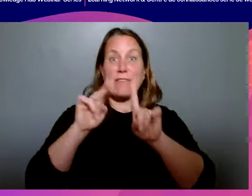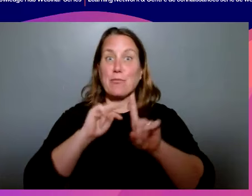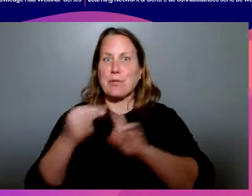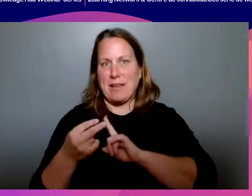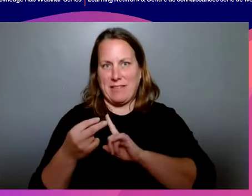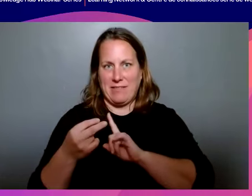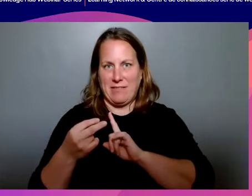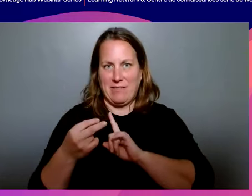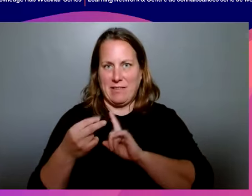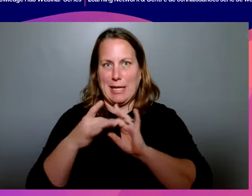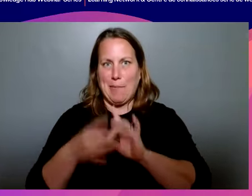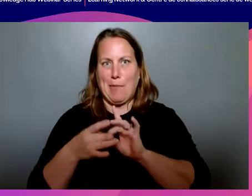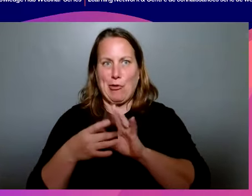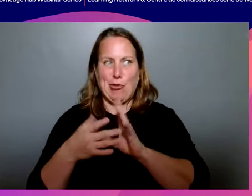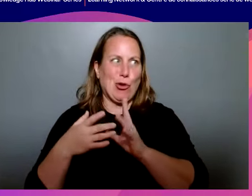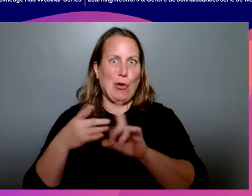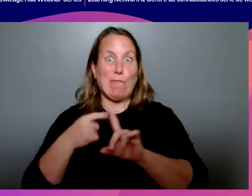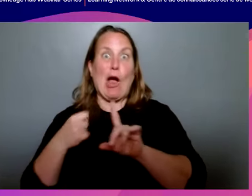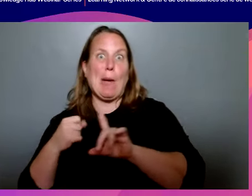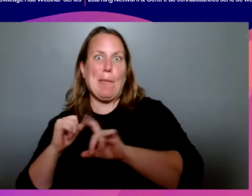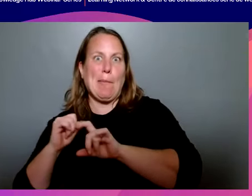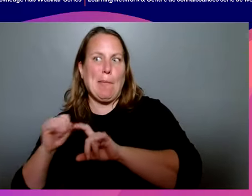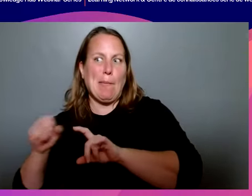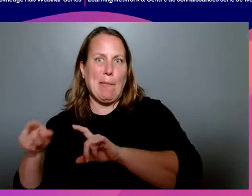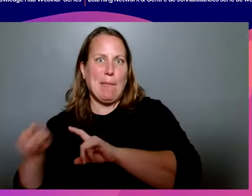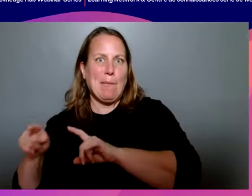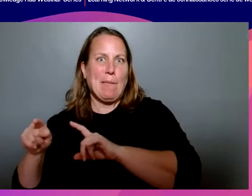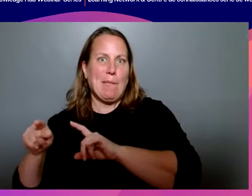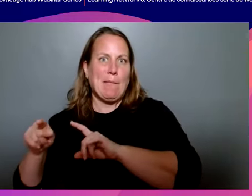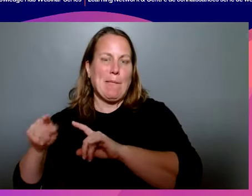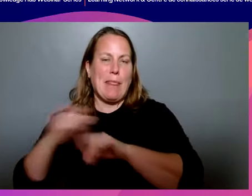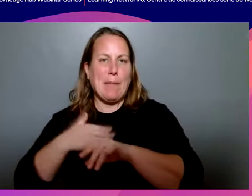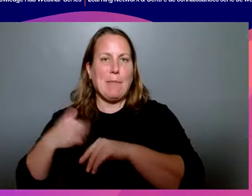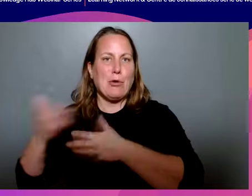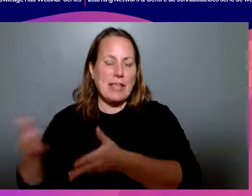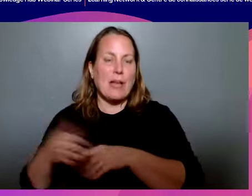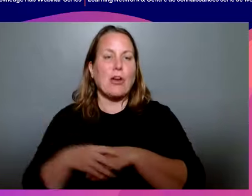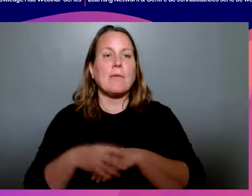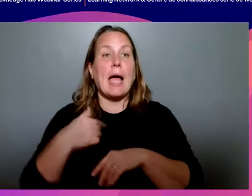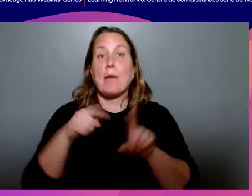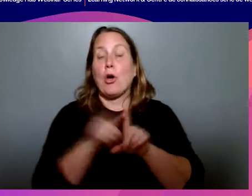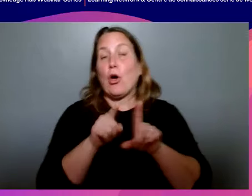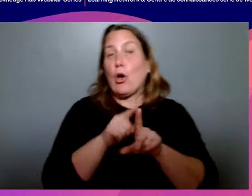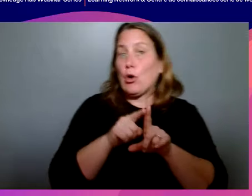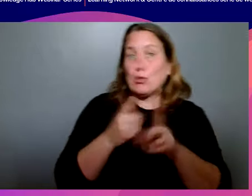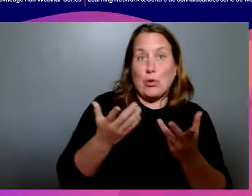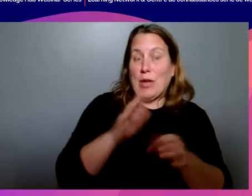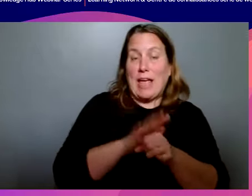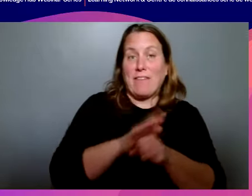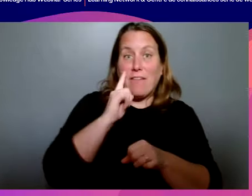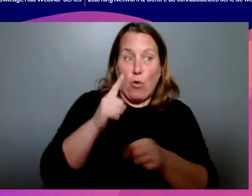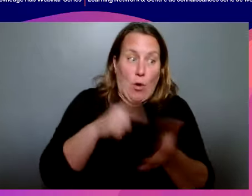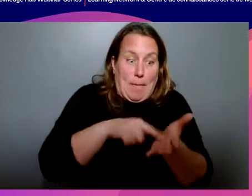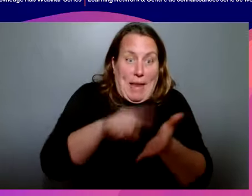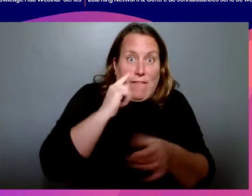so I'm also a big advocate for paying for training. Like in situations where you're hiring marginalized, or you want